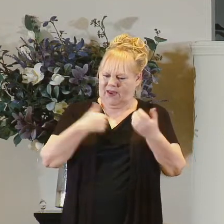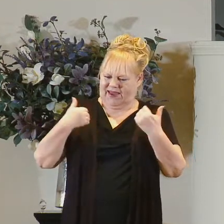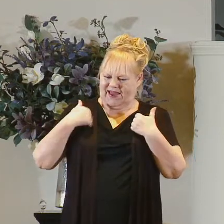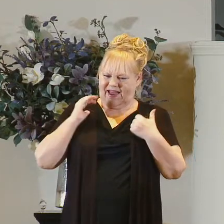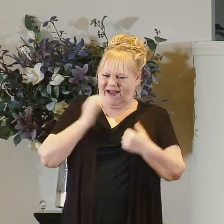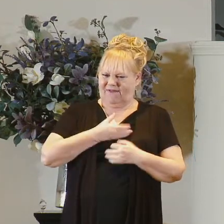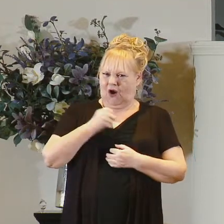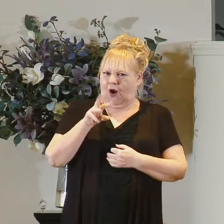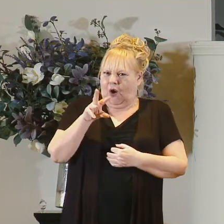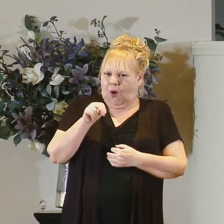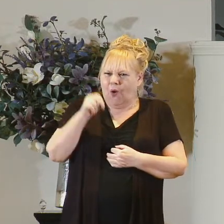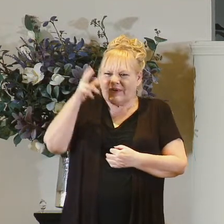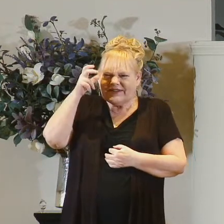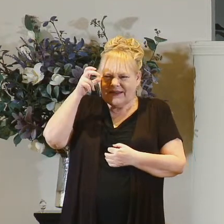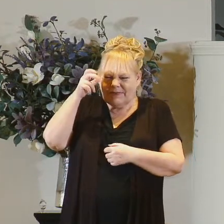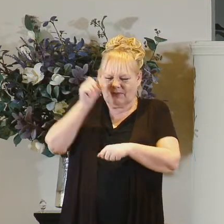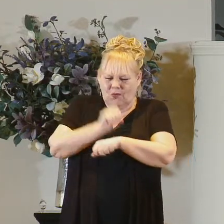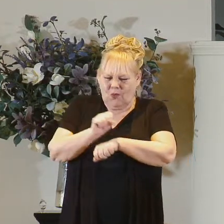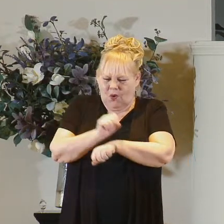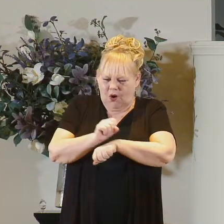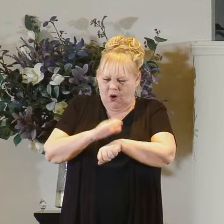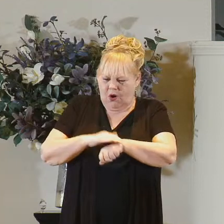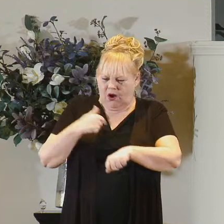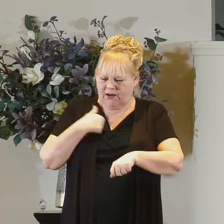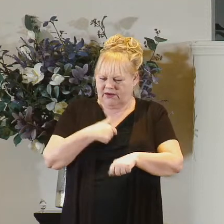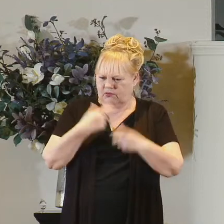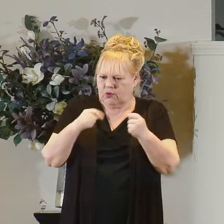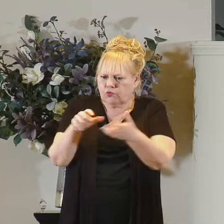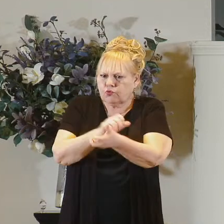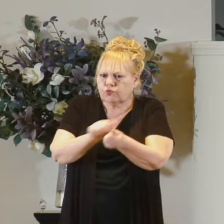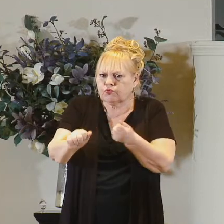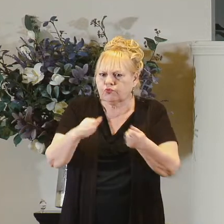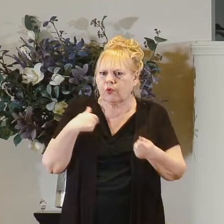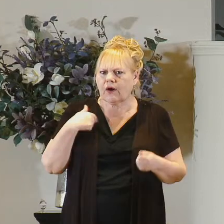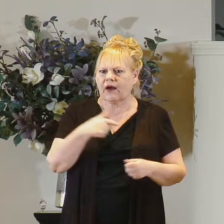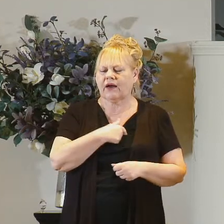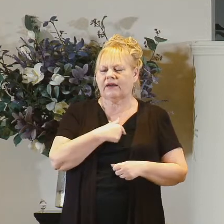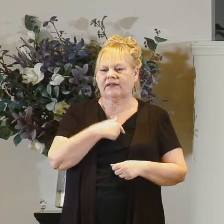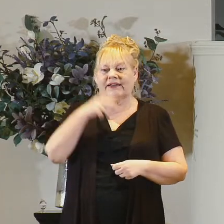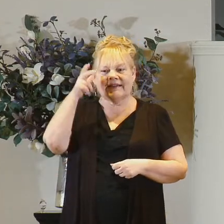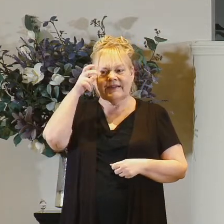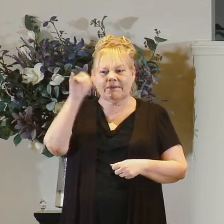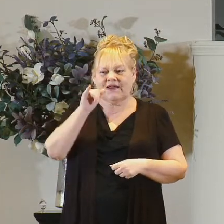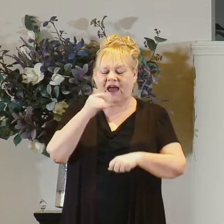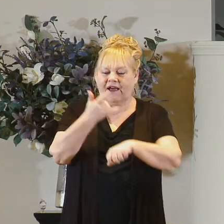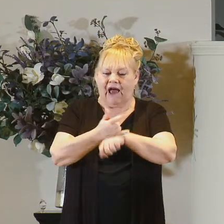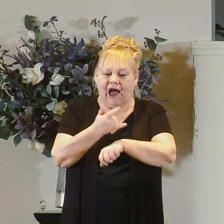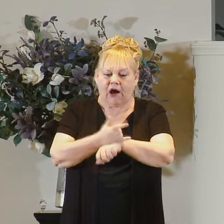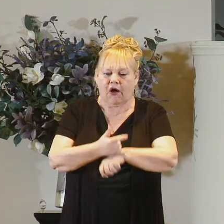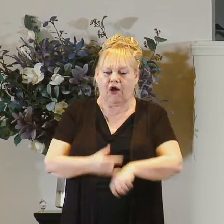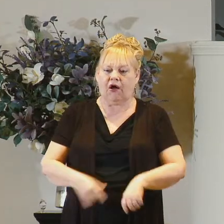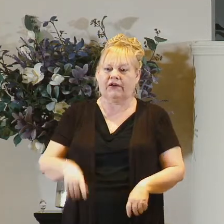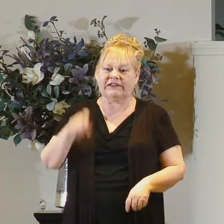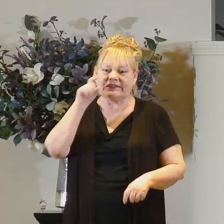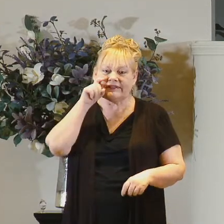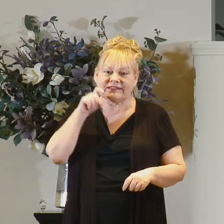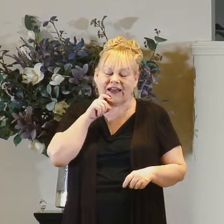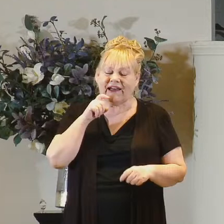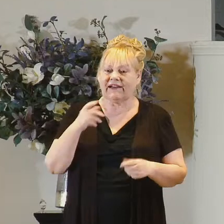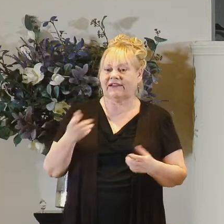working on us trying to destroy us demons like alcohol and sex